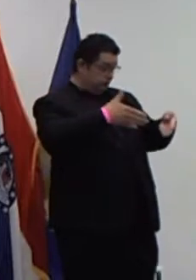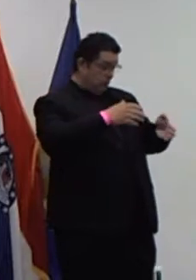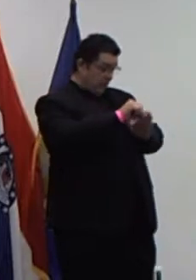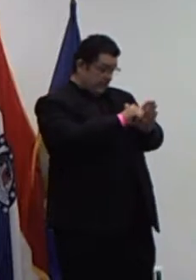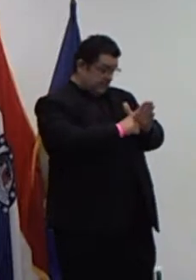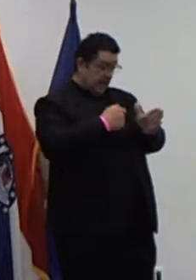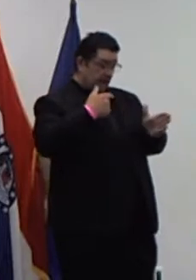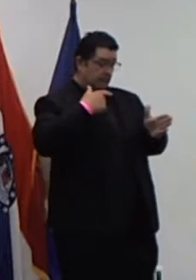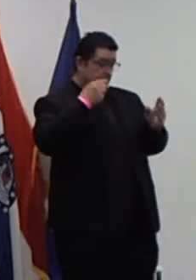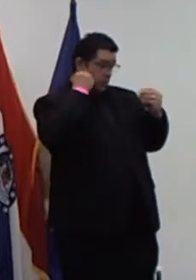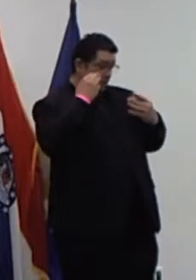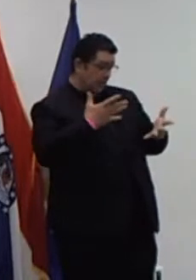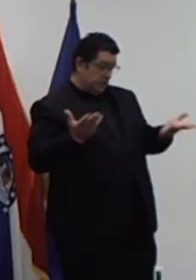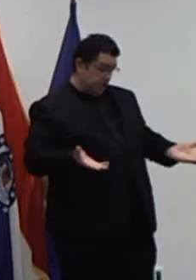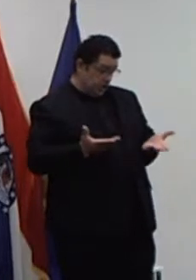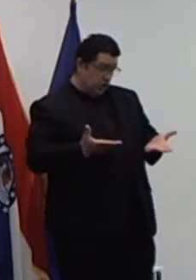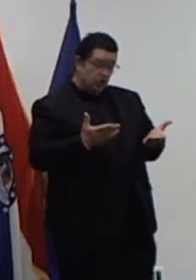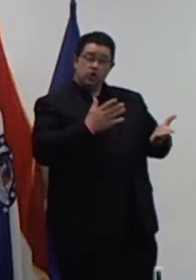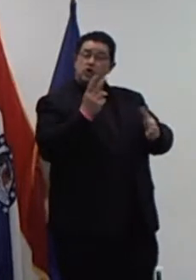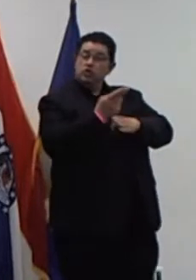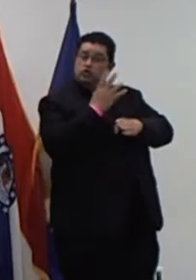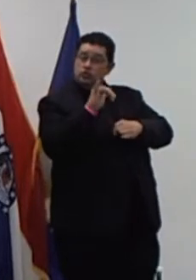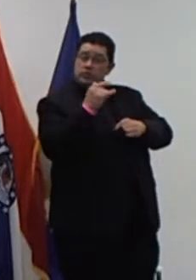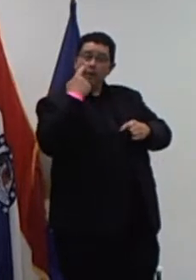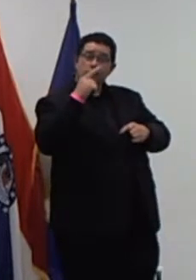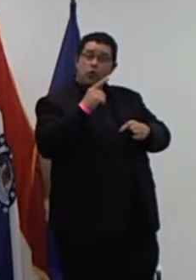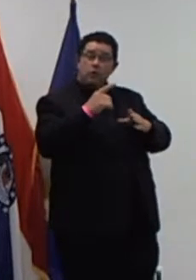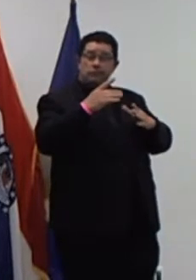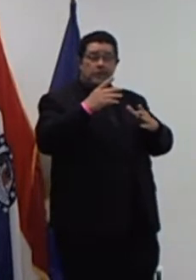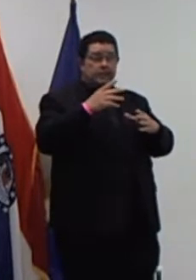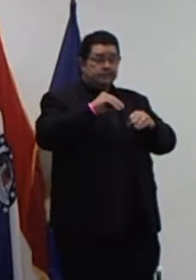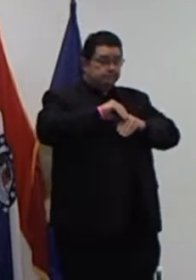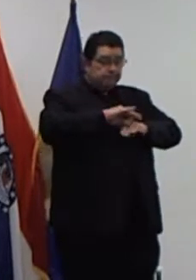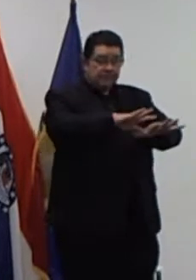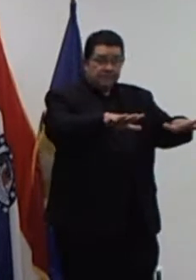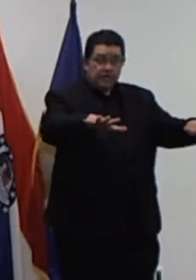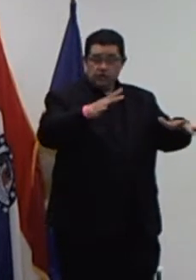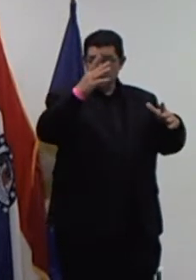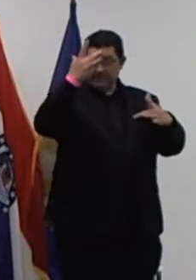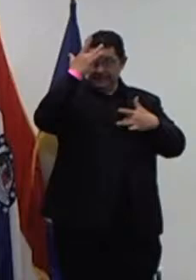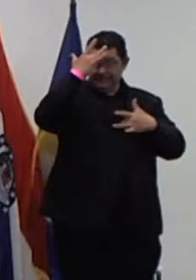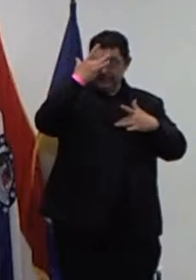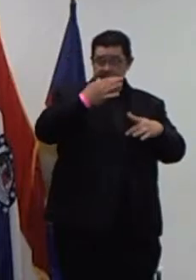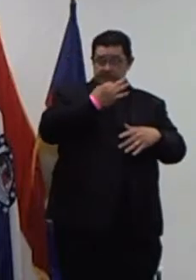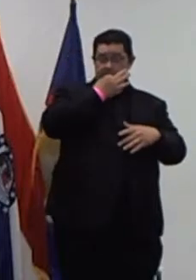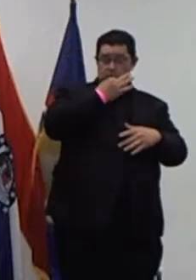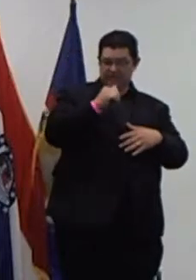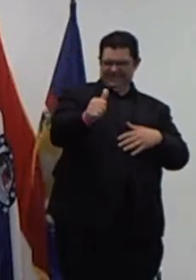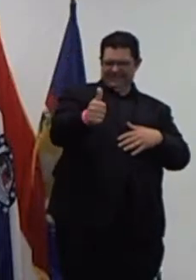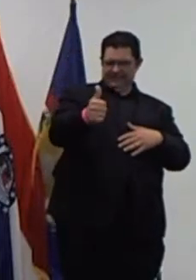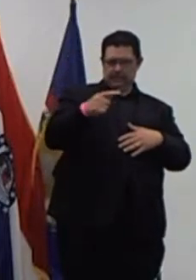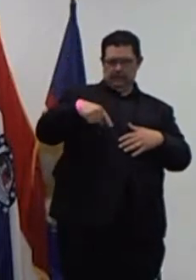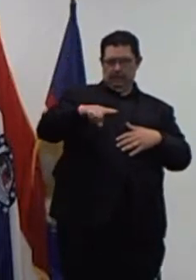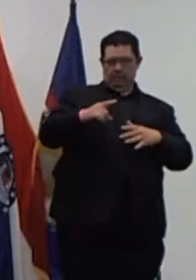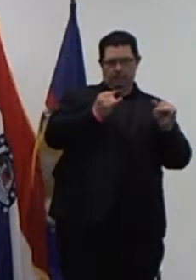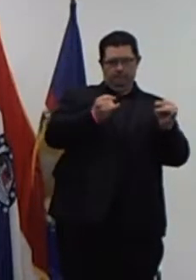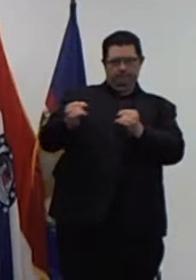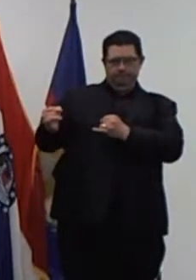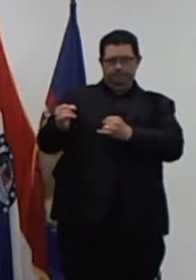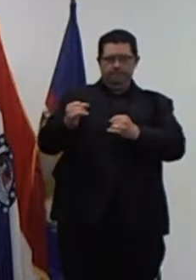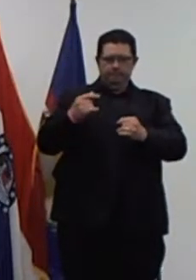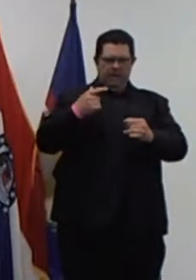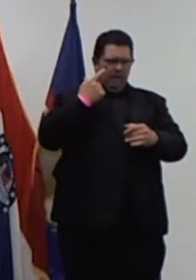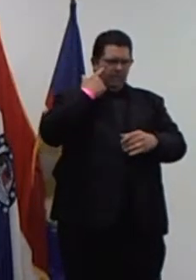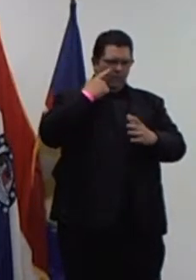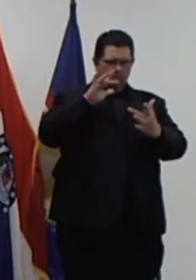here. And we used that by helping with the infectious disease experts, 10 of them that we've been in communication with now for 10 weeks, I